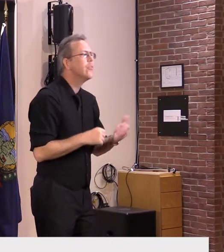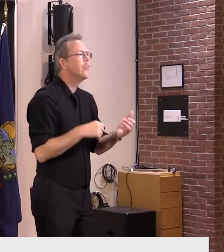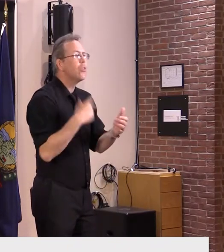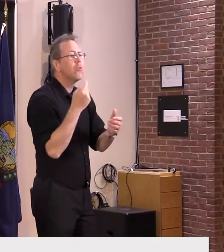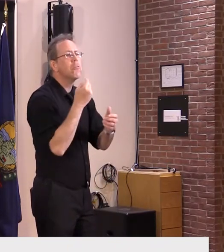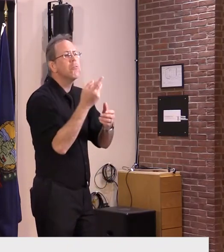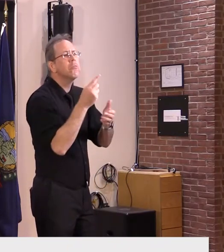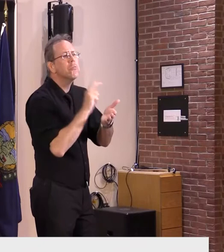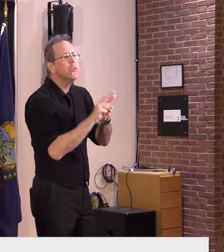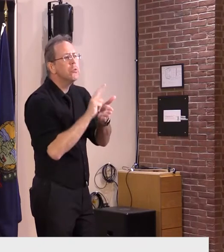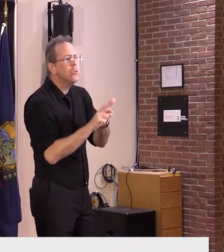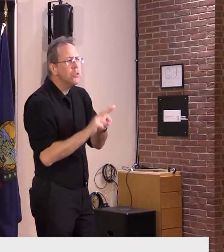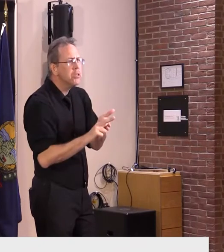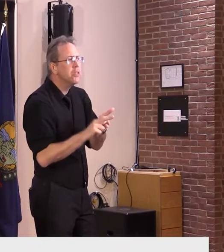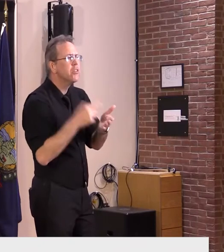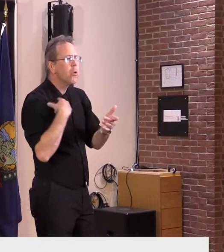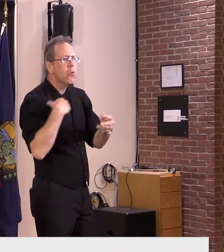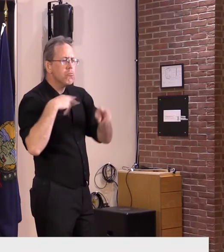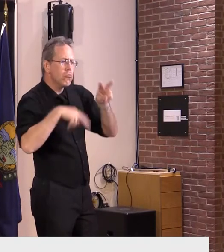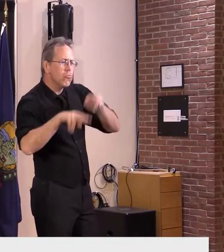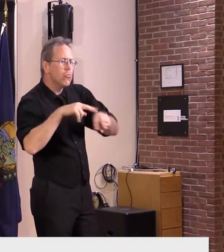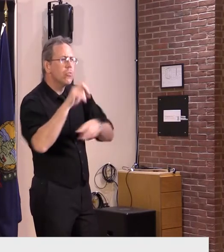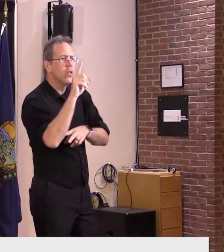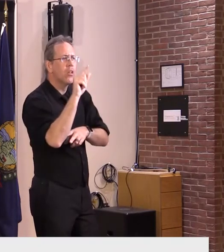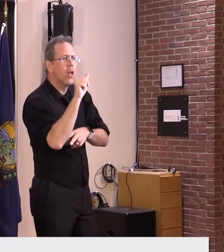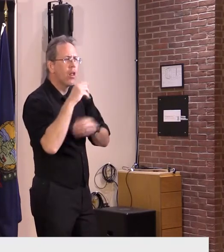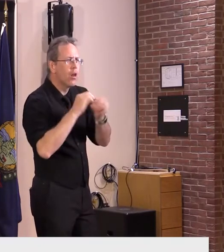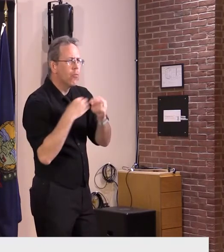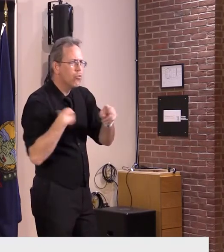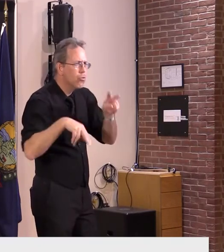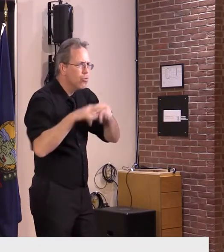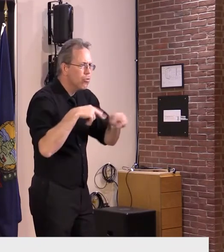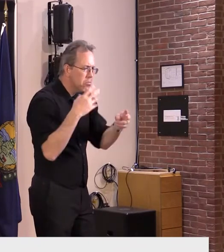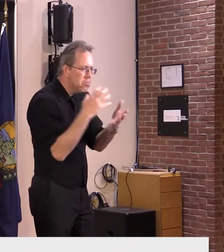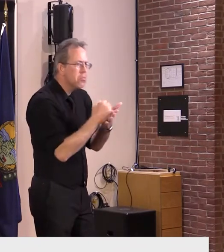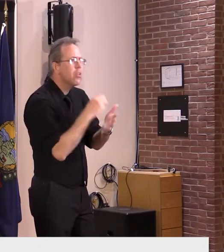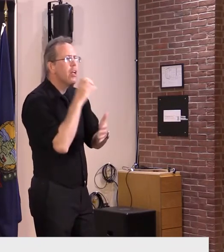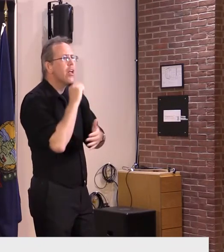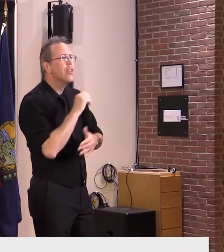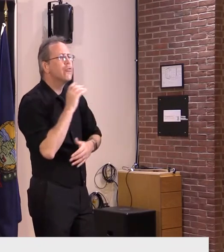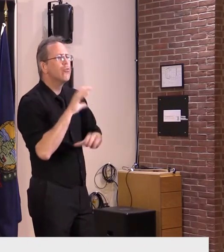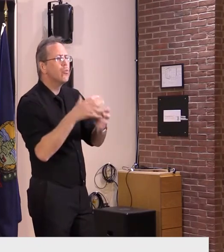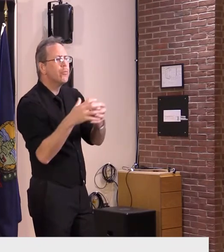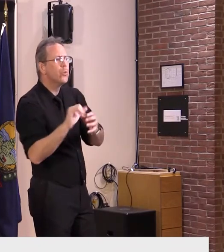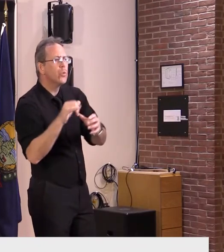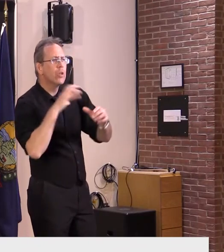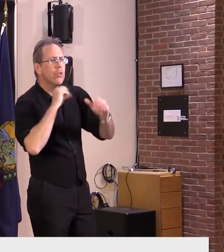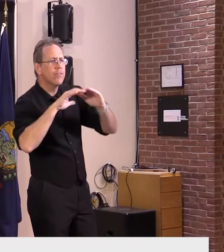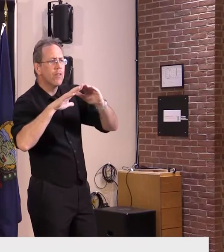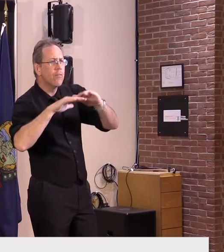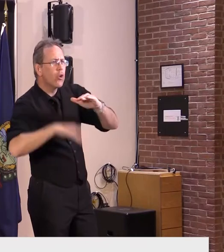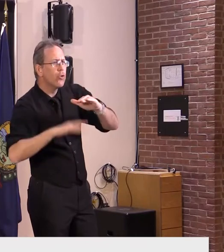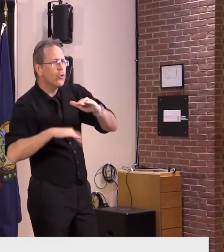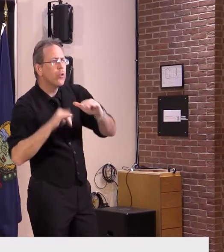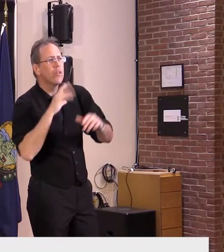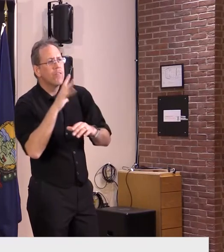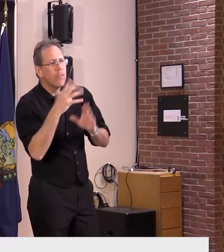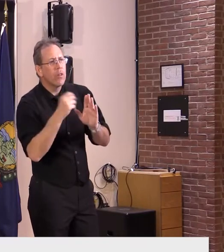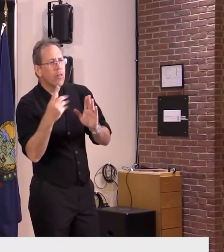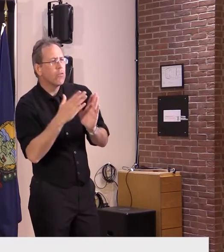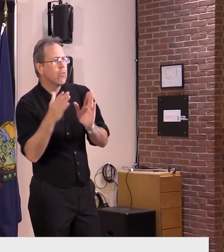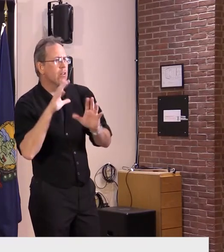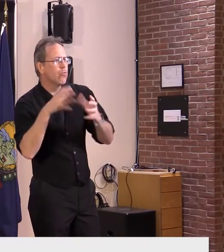FDA's decision will be regarding the under 5 age group, so more to come on that as well.